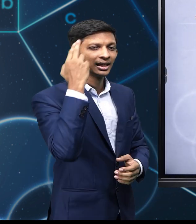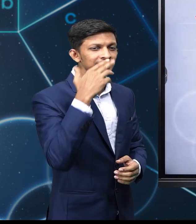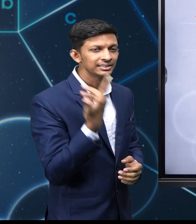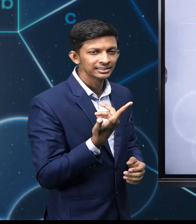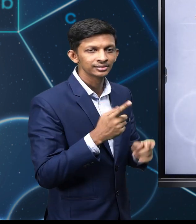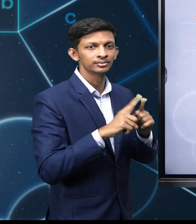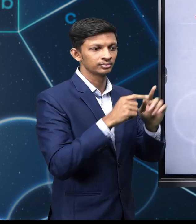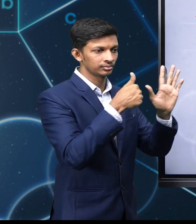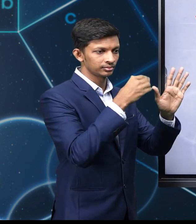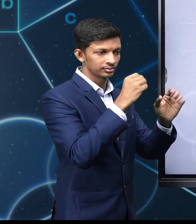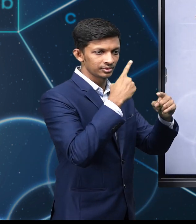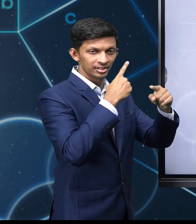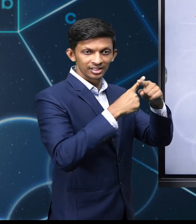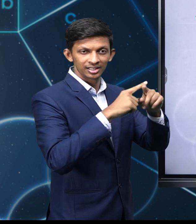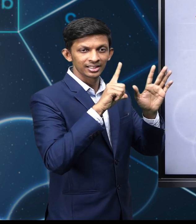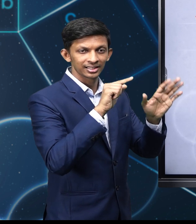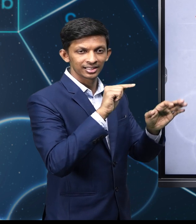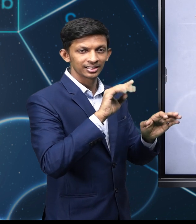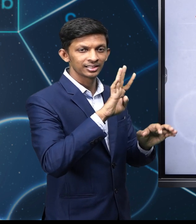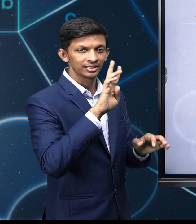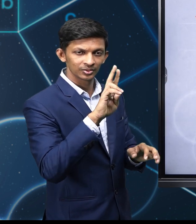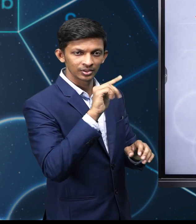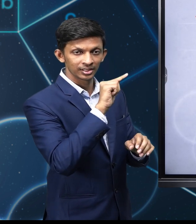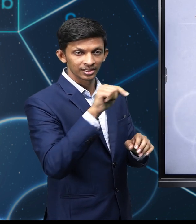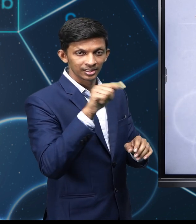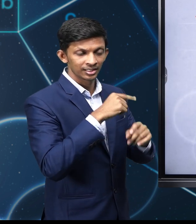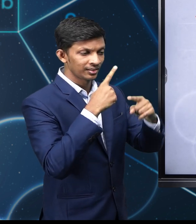Hence, 60 into 7 is equal to 42 into x.